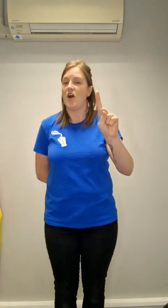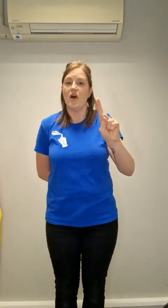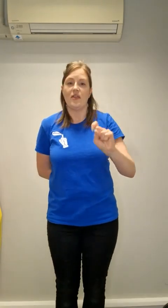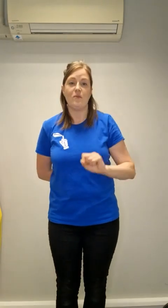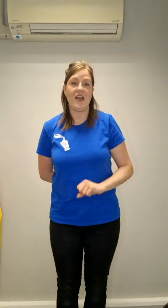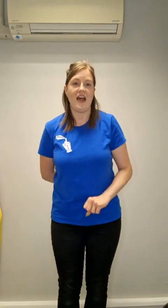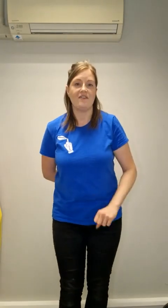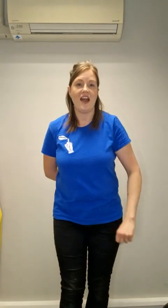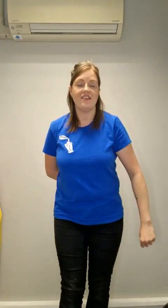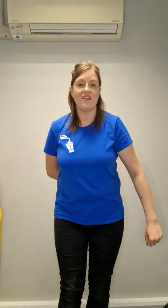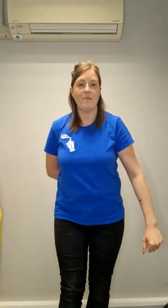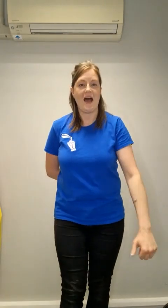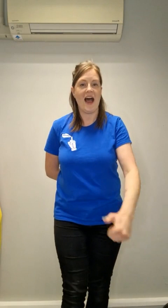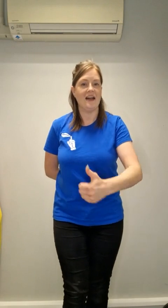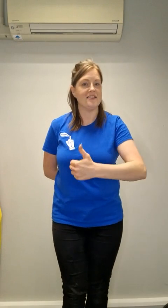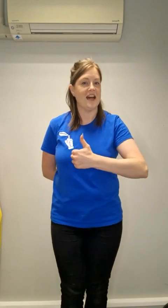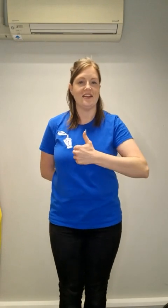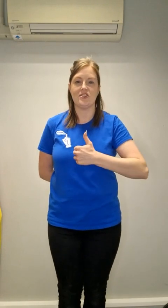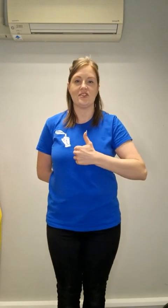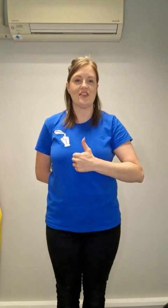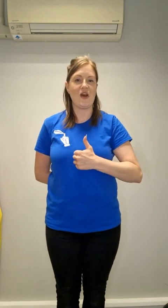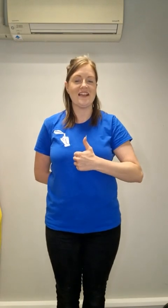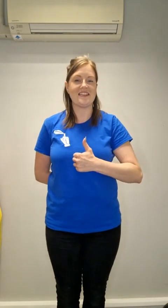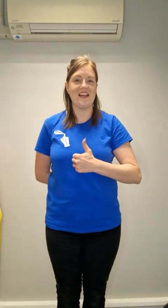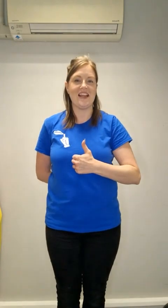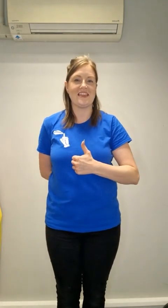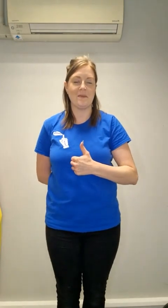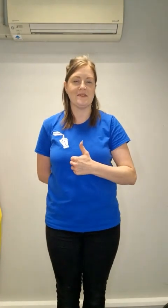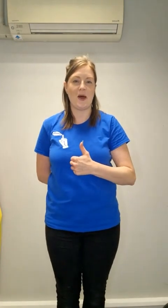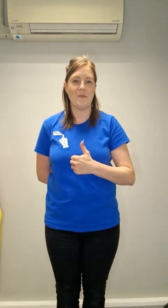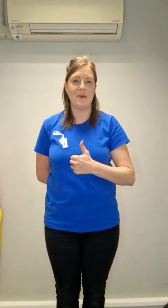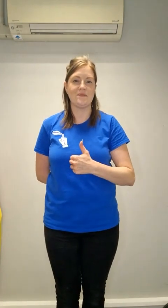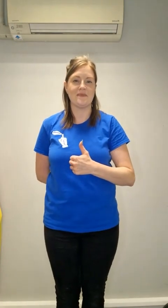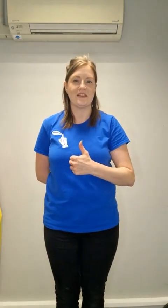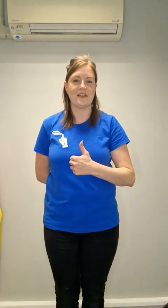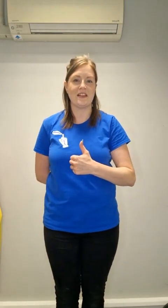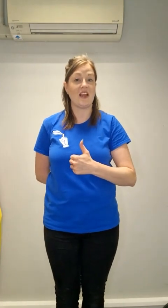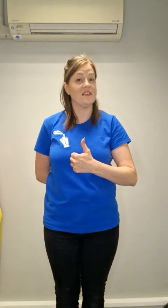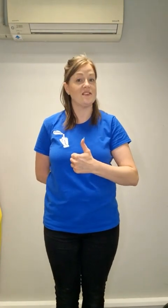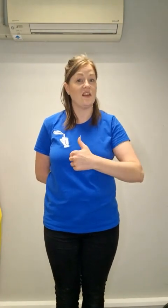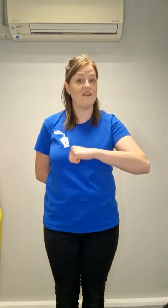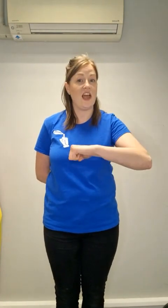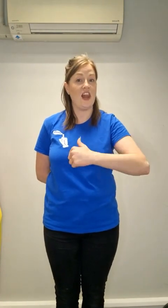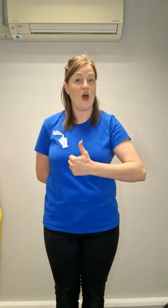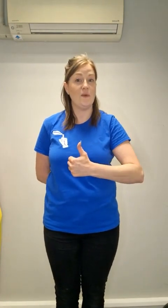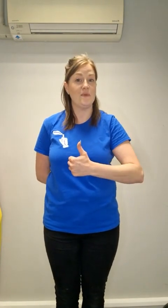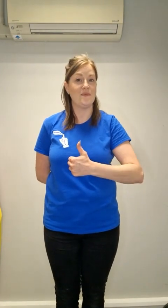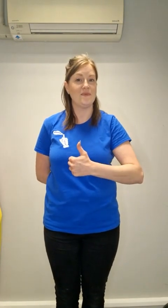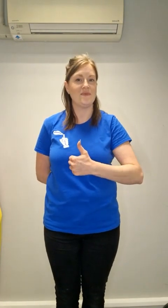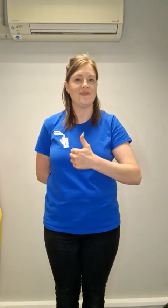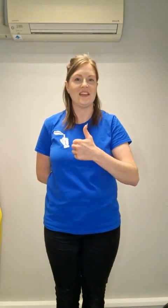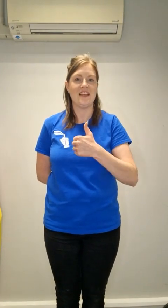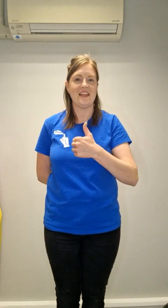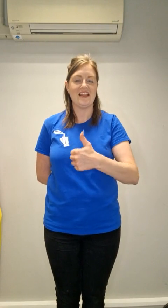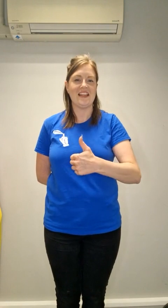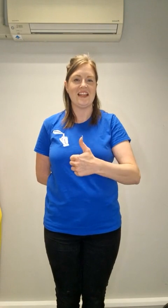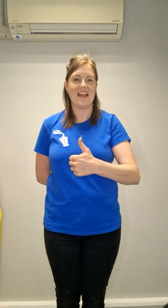Then we have a thumb hand, and it's just a nice clear thumbs up, like in the sign for hello. A